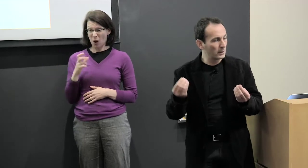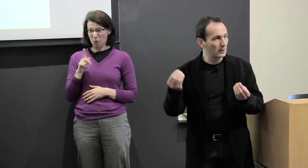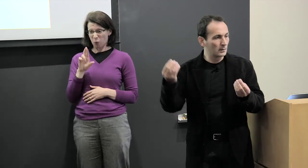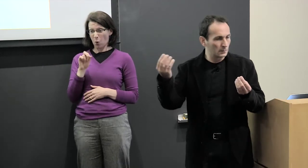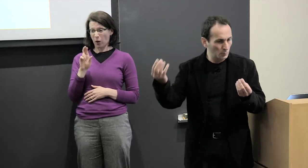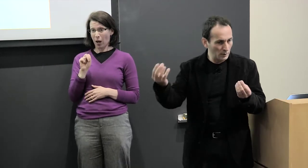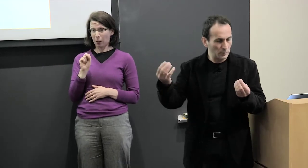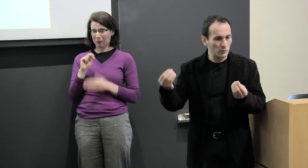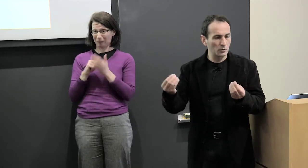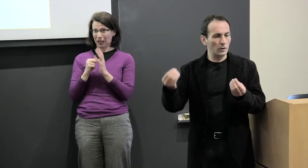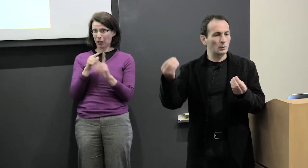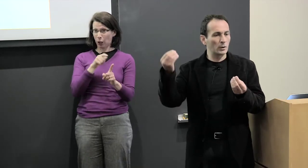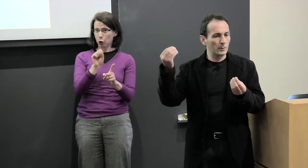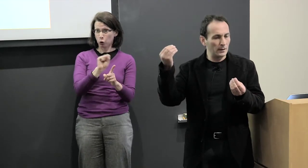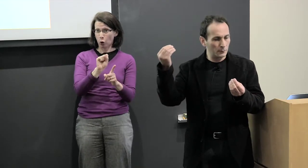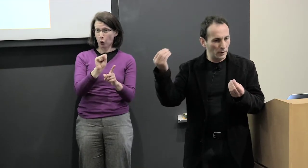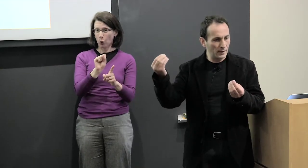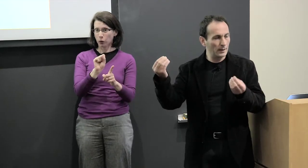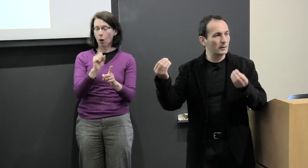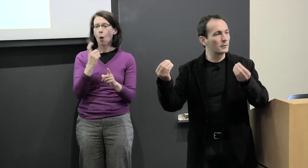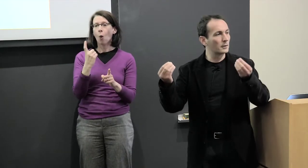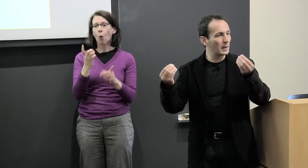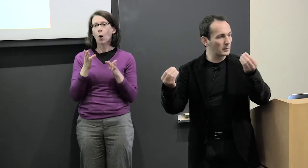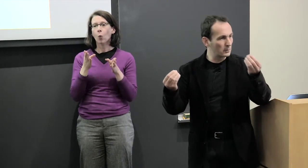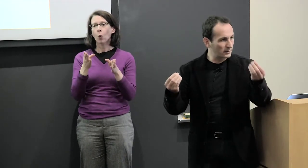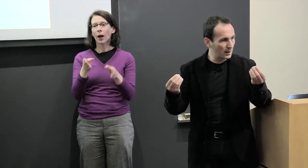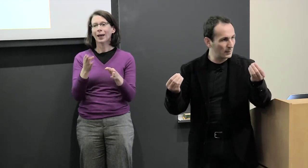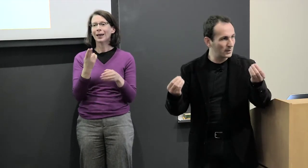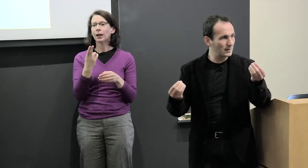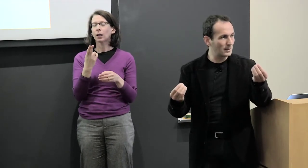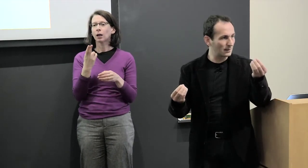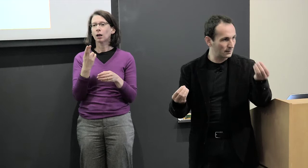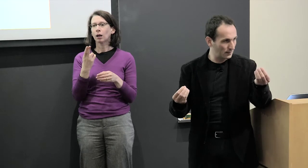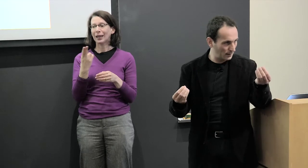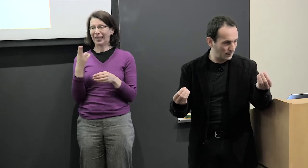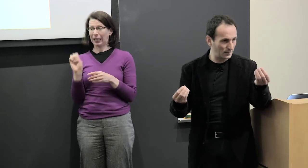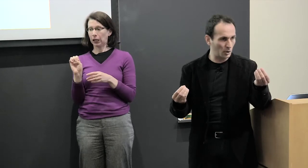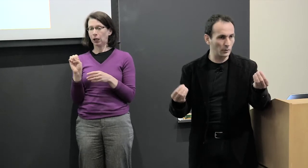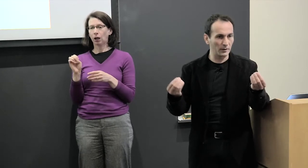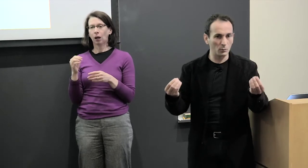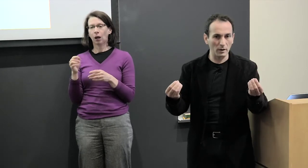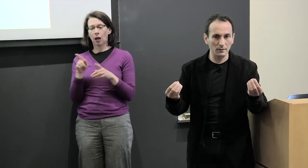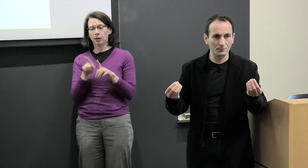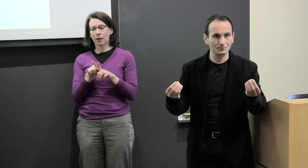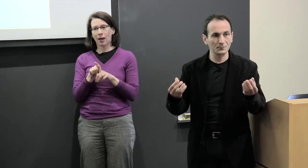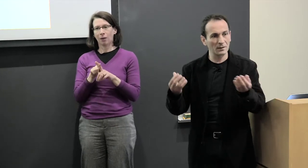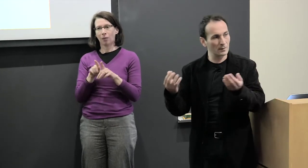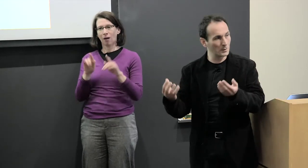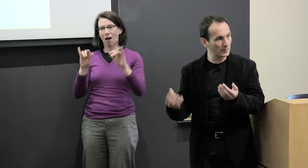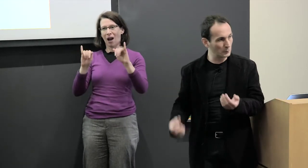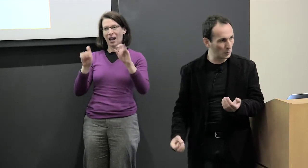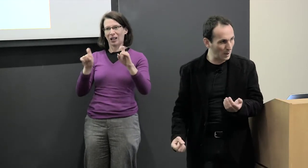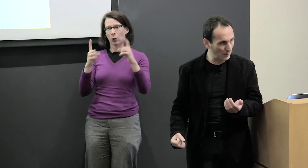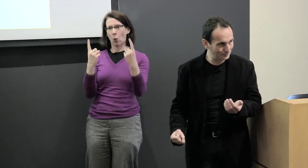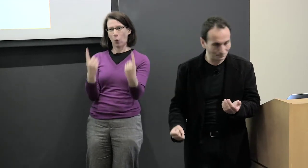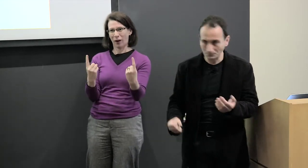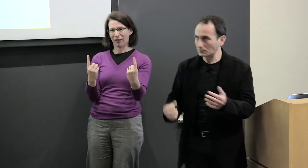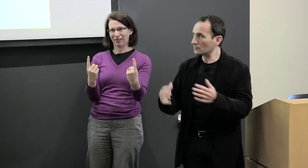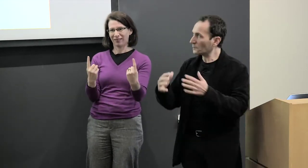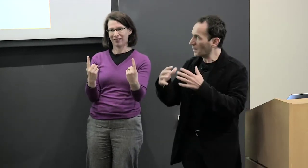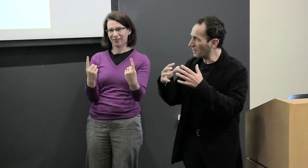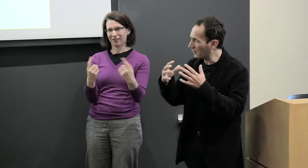Sarkozy, one way to do it would be for he to carry the same index as Sarkozy's one, and similarly for